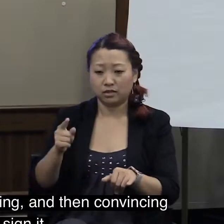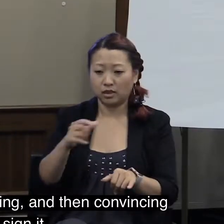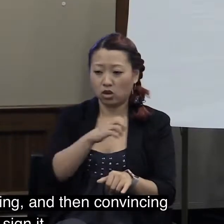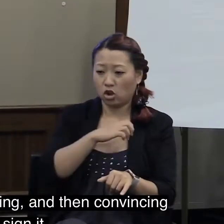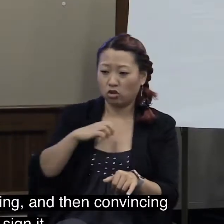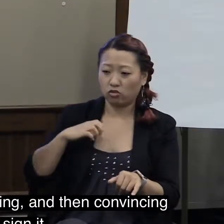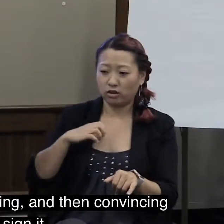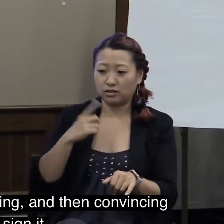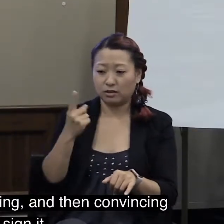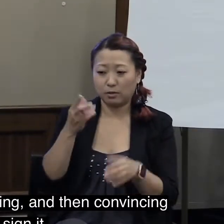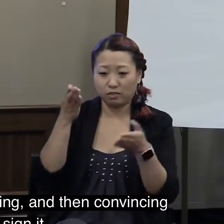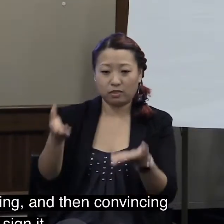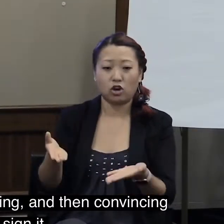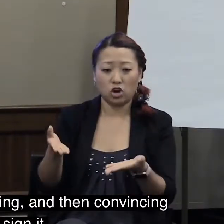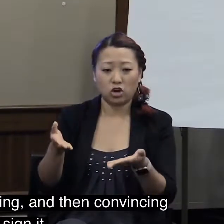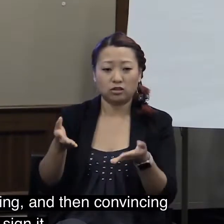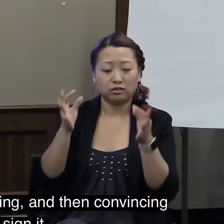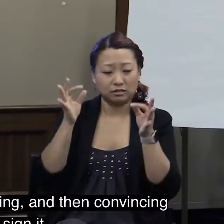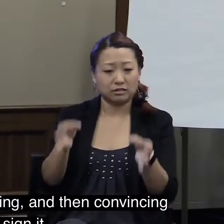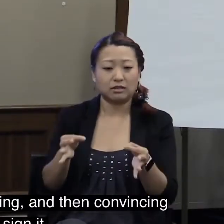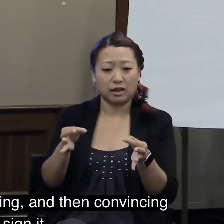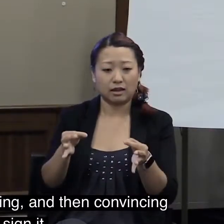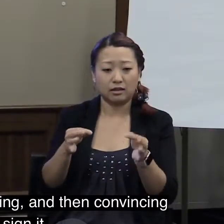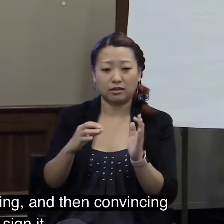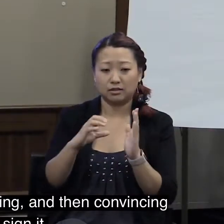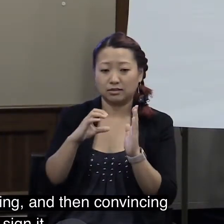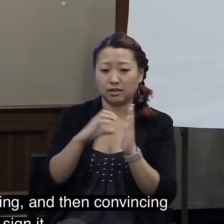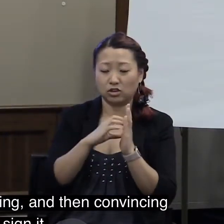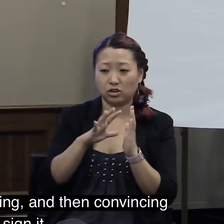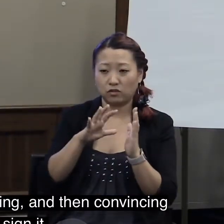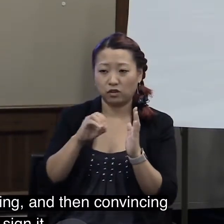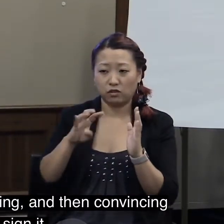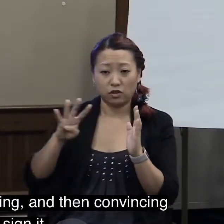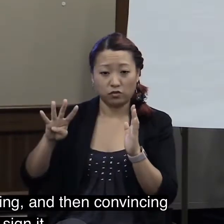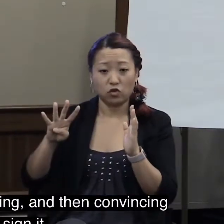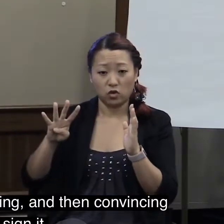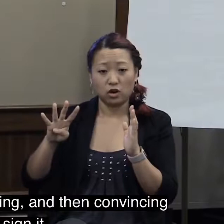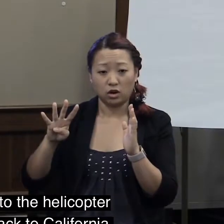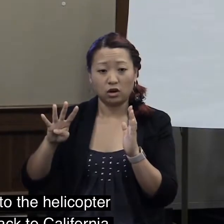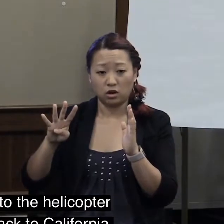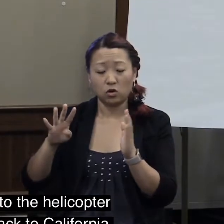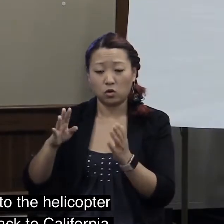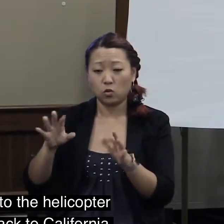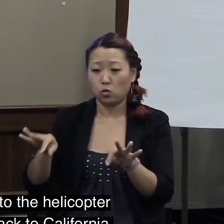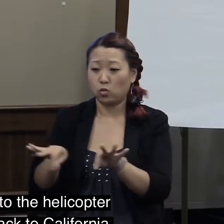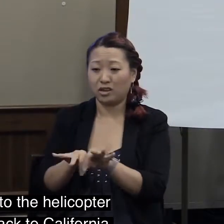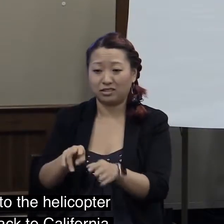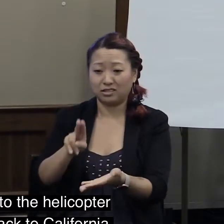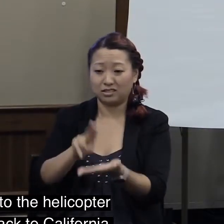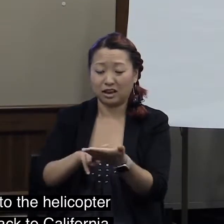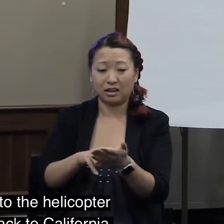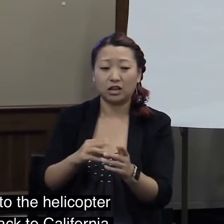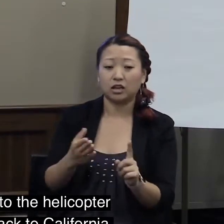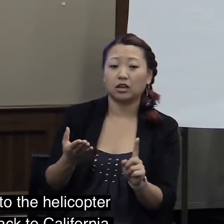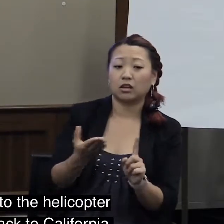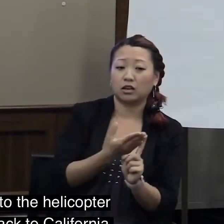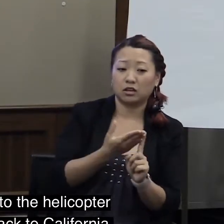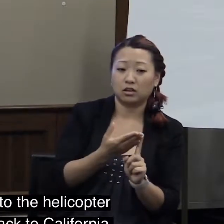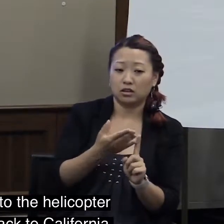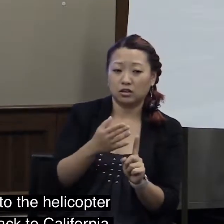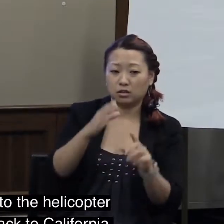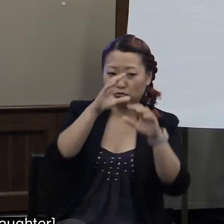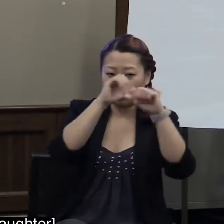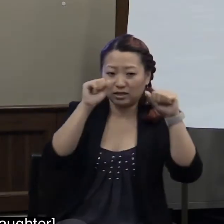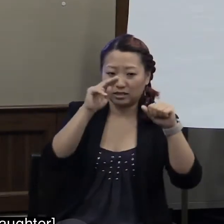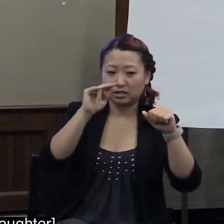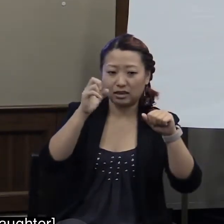Section 504 was a law worth passing, and then convincing Richard Nixon to sign it. I think he was on his way to the helicopter at the time to